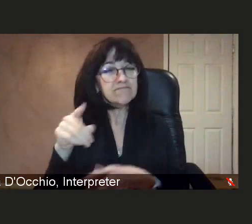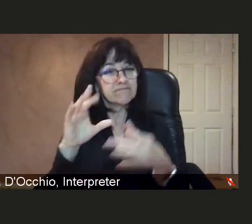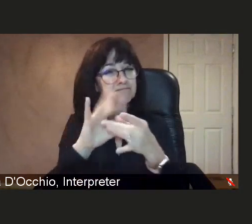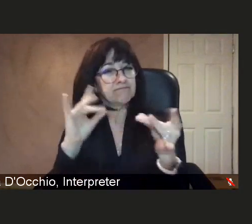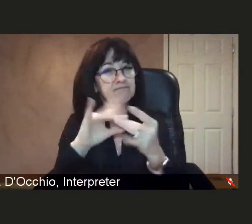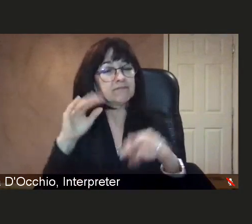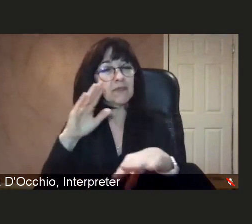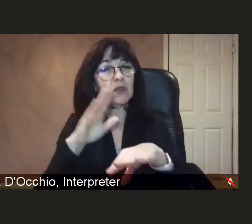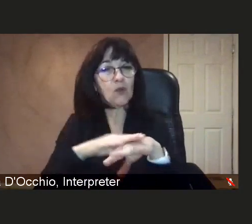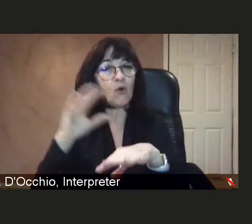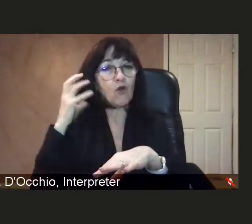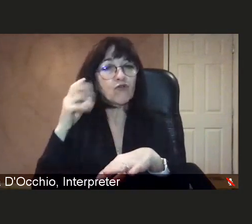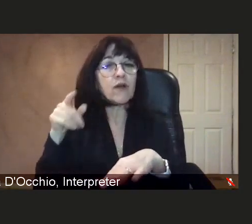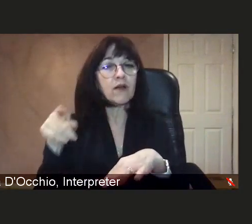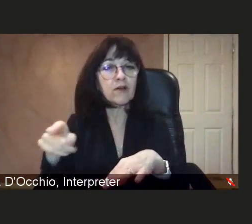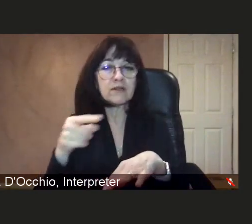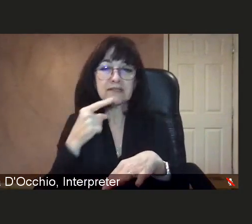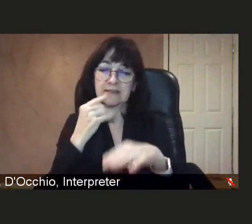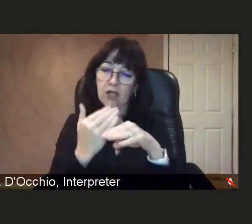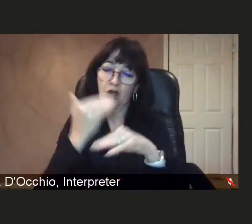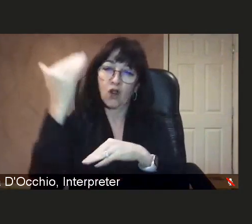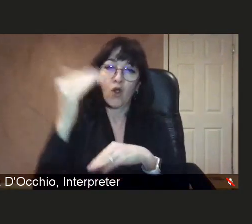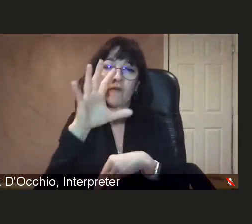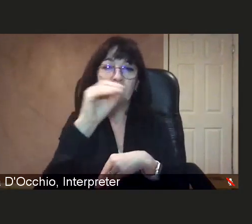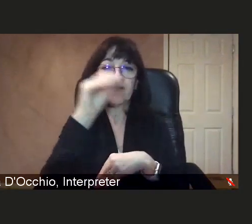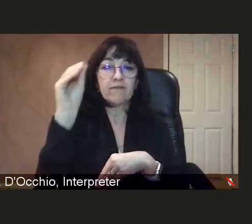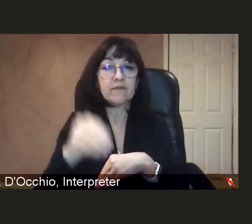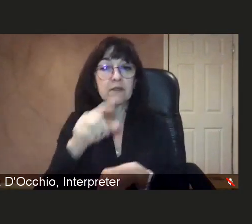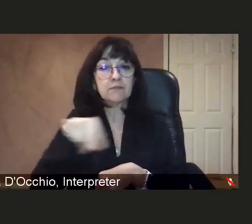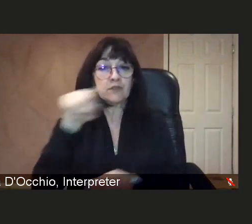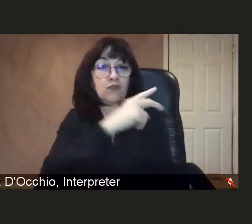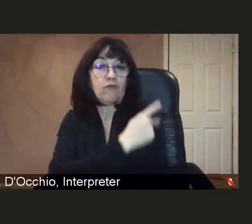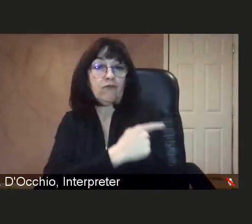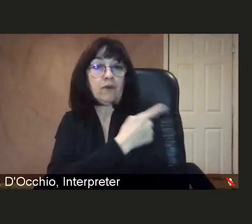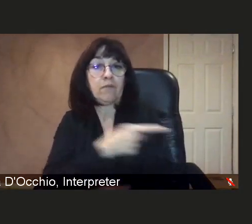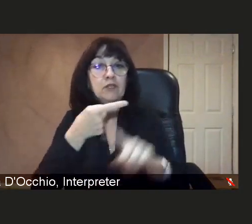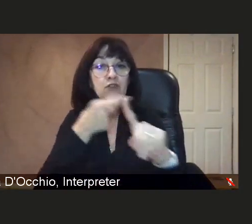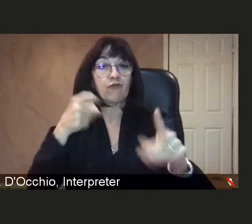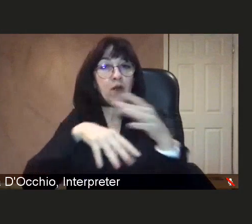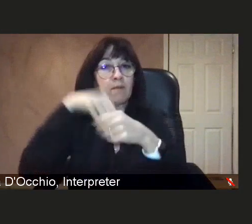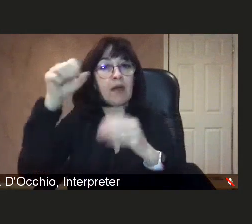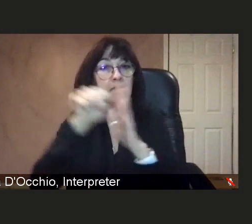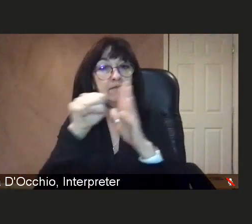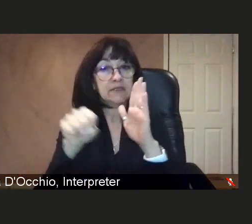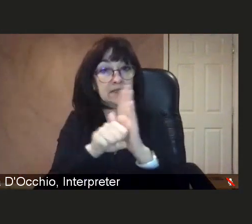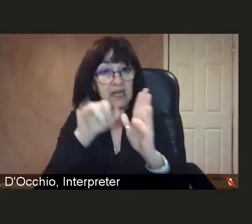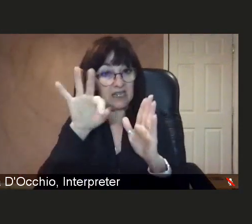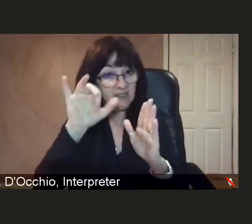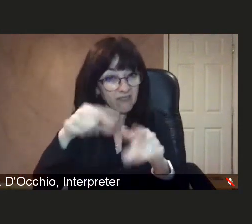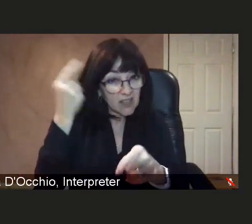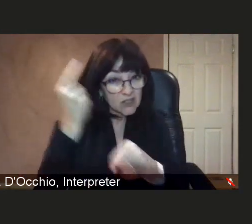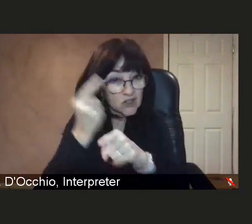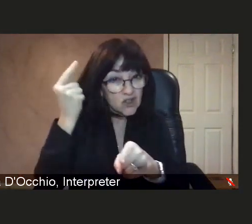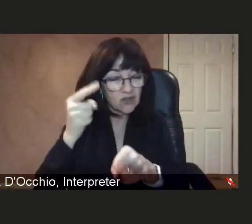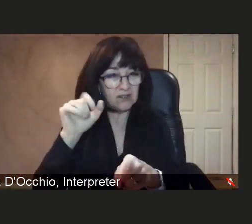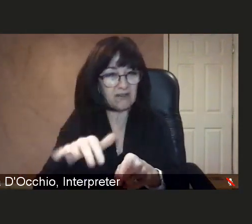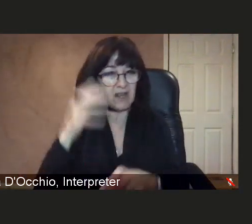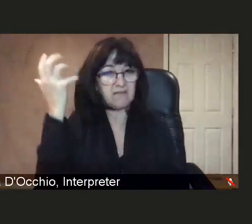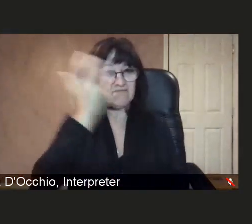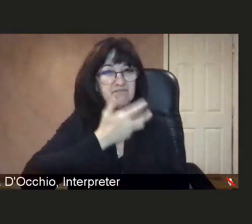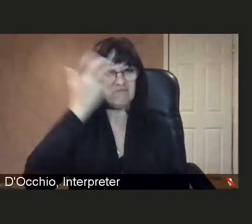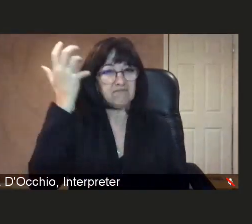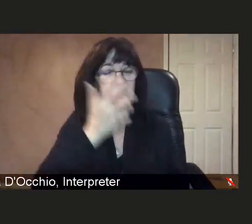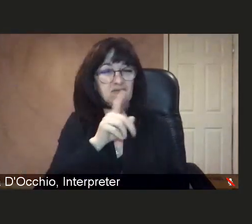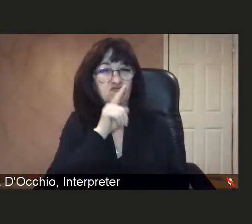him over 50% of their COVID-19 patients were from out of state. If correct, that would be a remarkable and highly